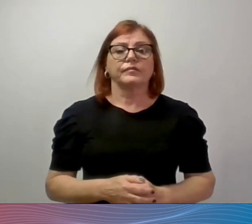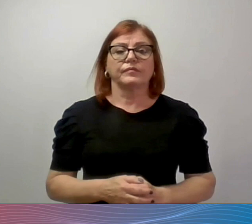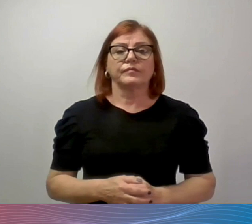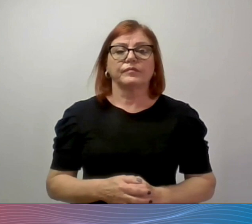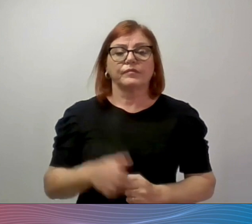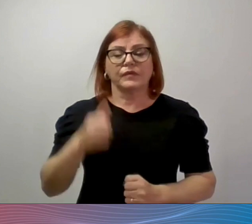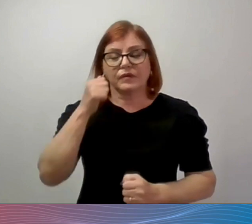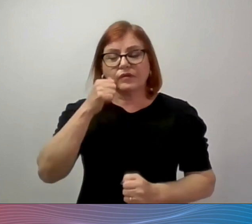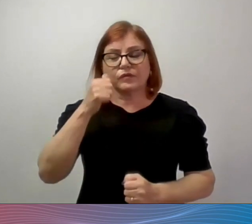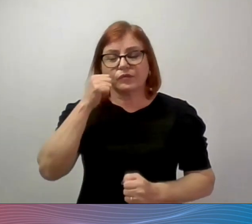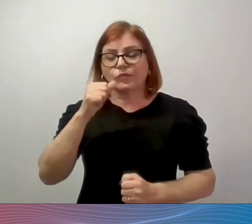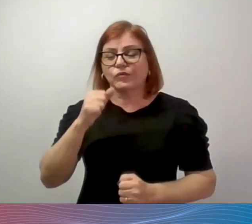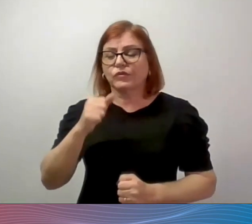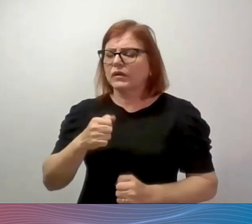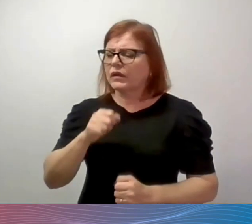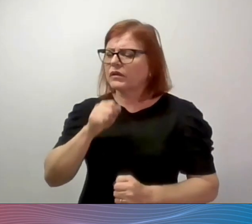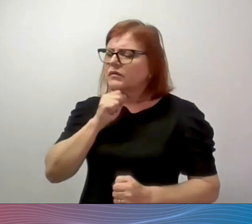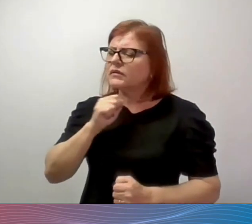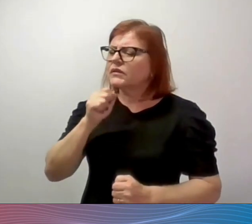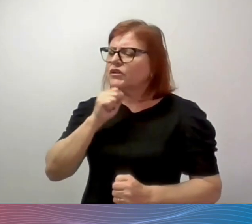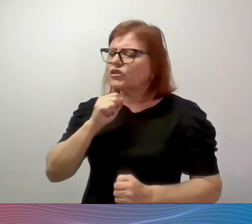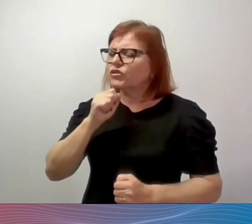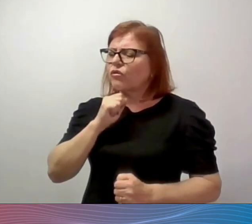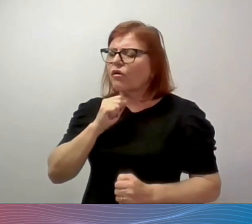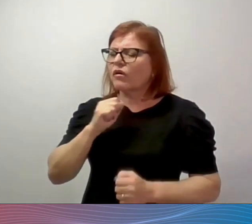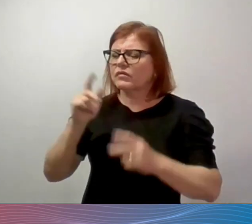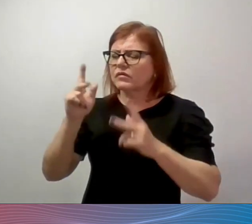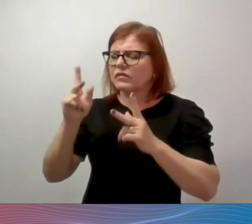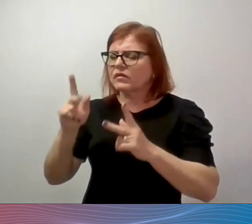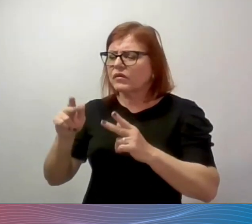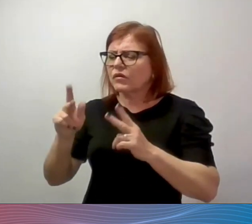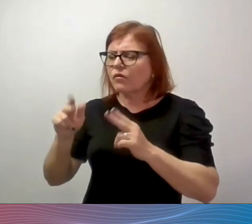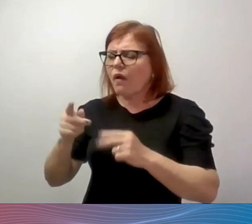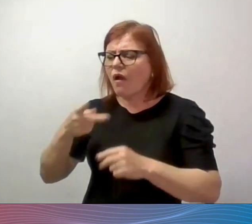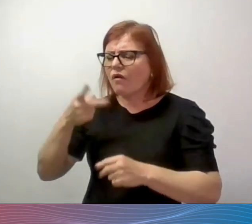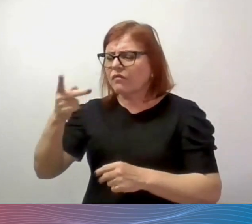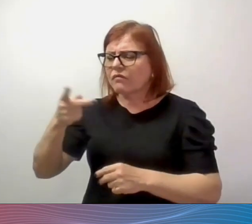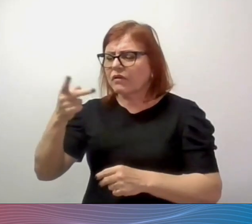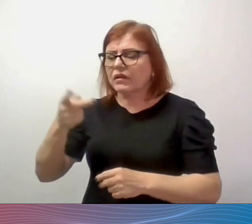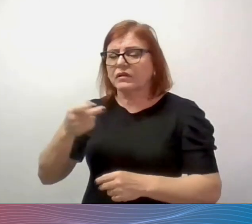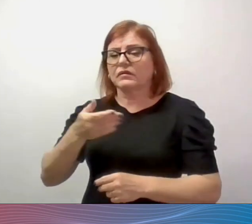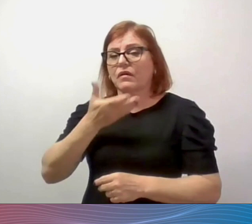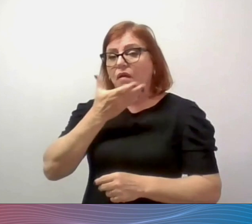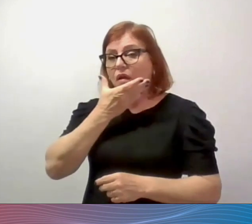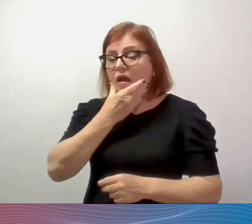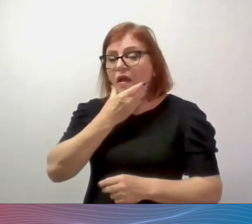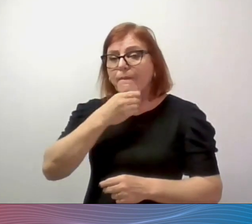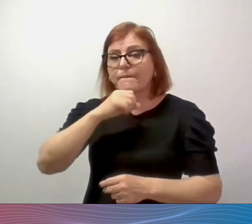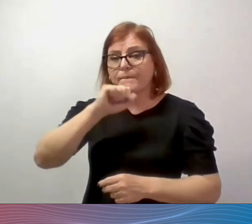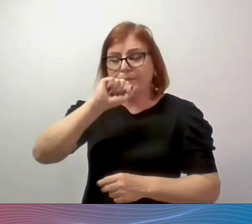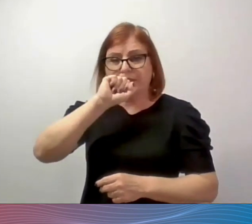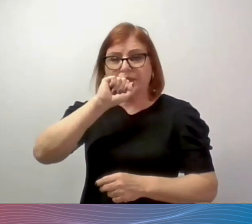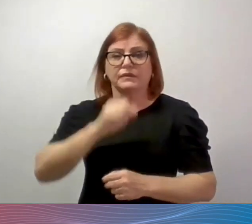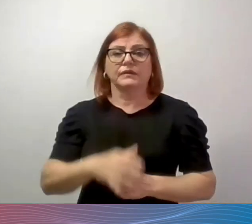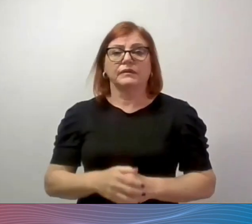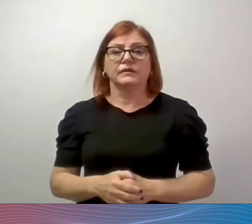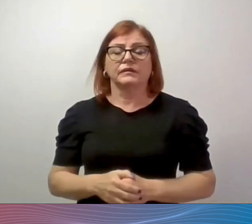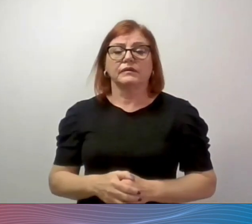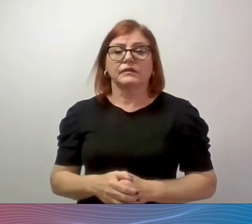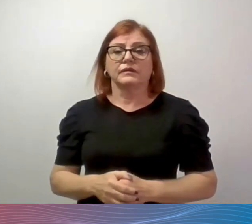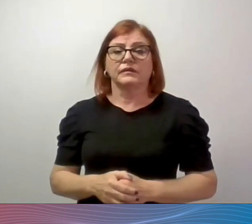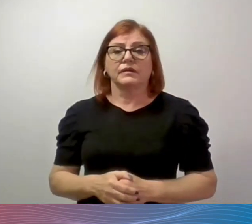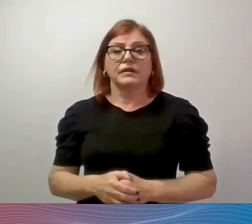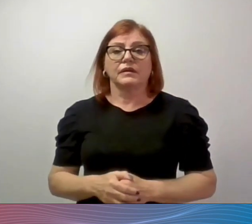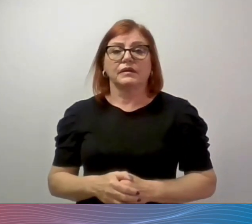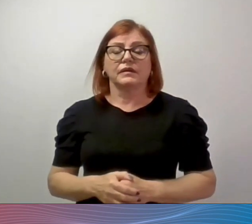idosas como a mães. Older women as mothers. As moças como as